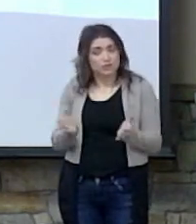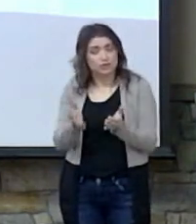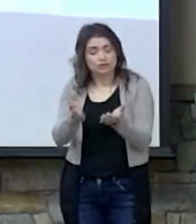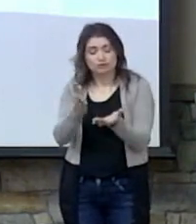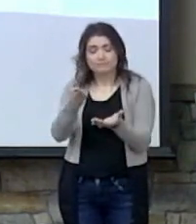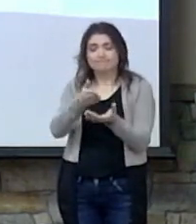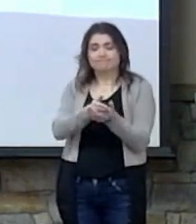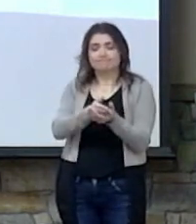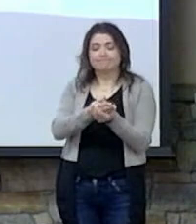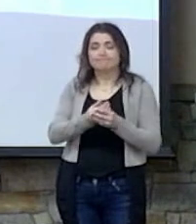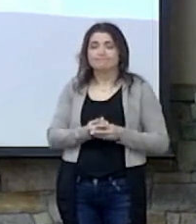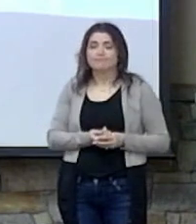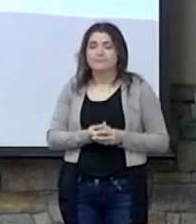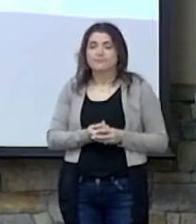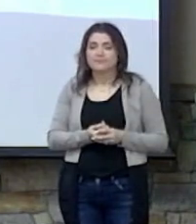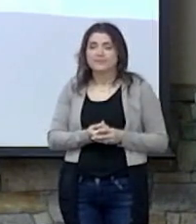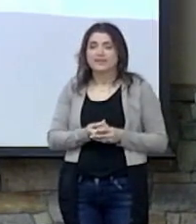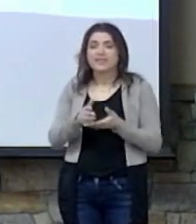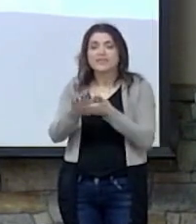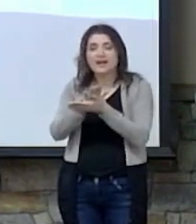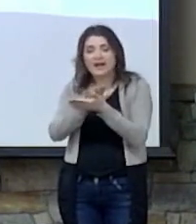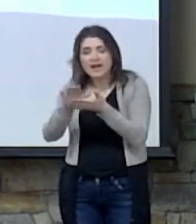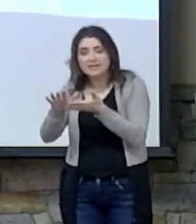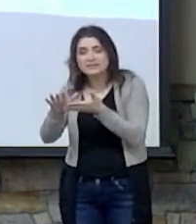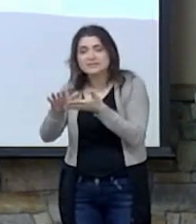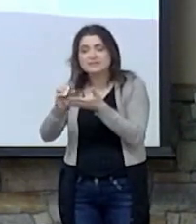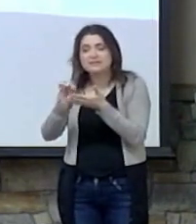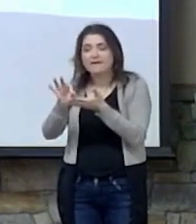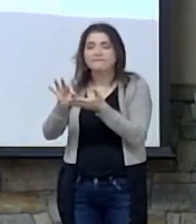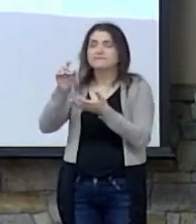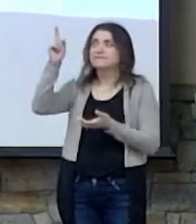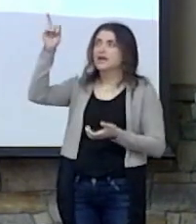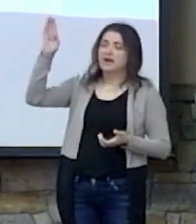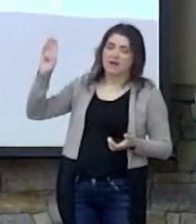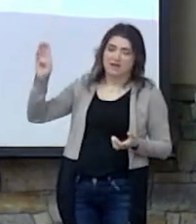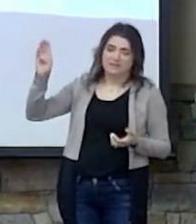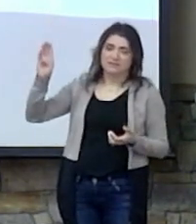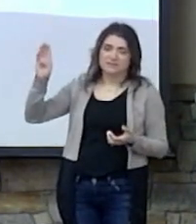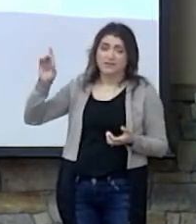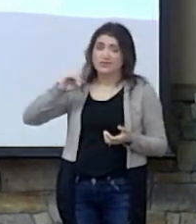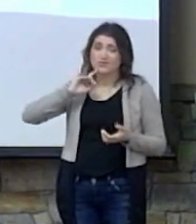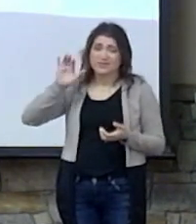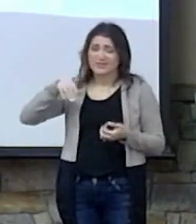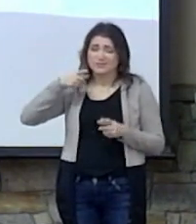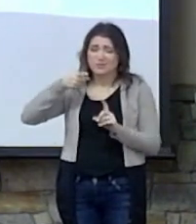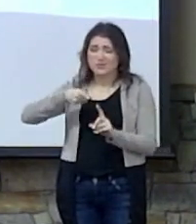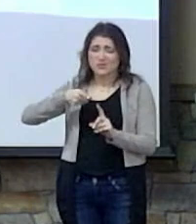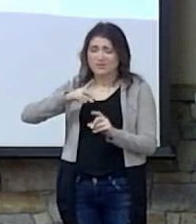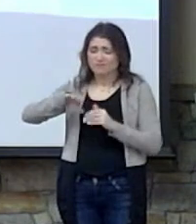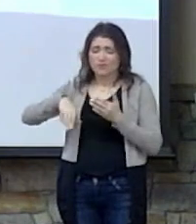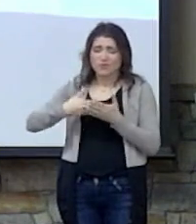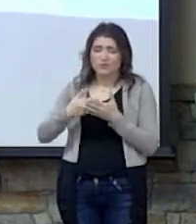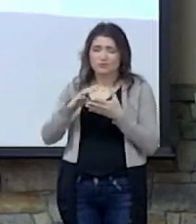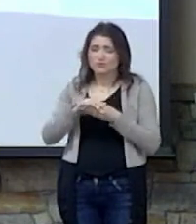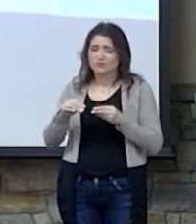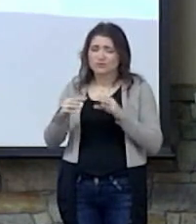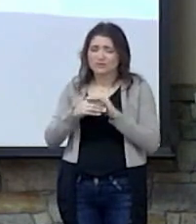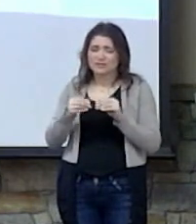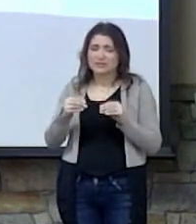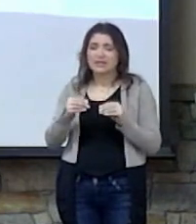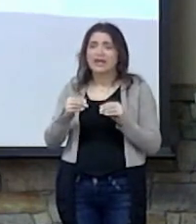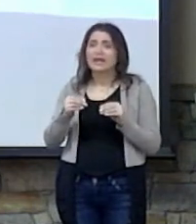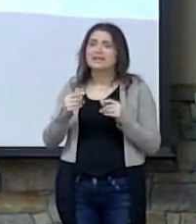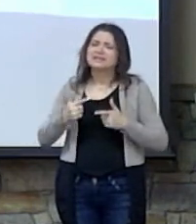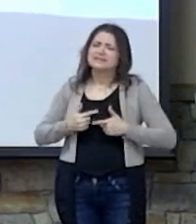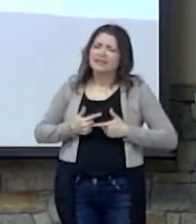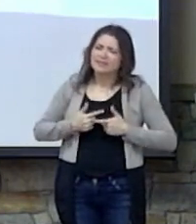the kindness of God. You see, that's really the point of the whole story. It's a